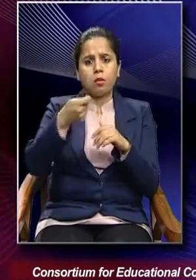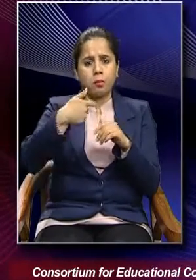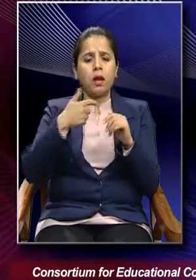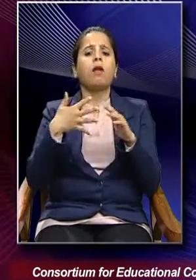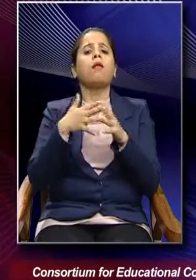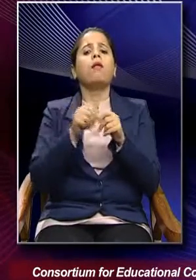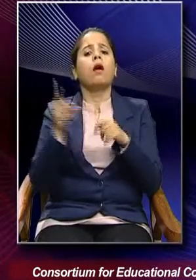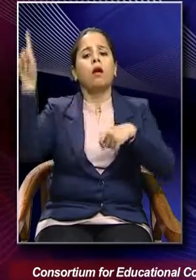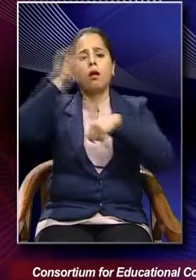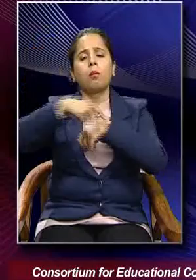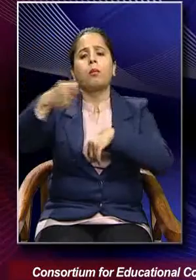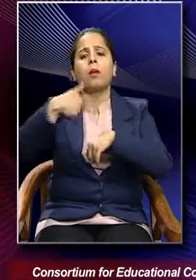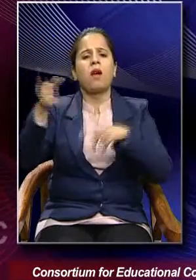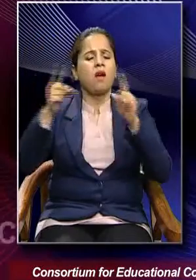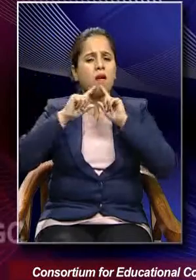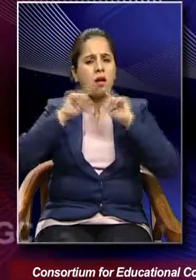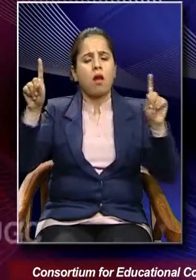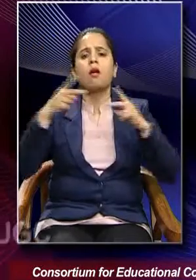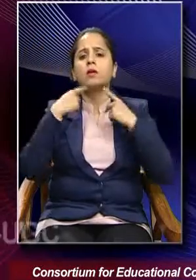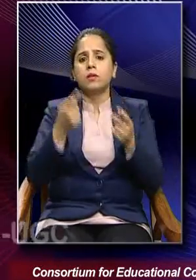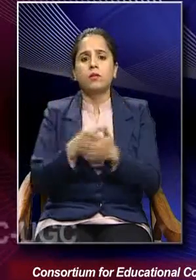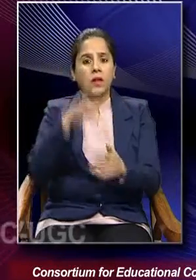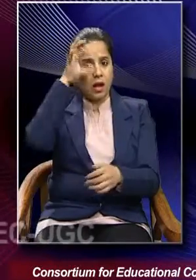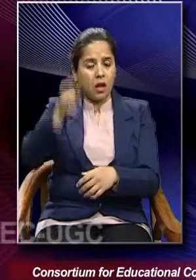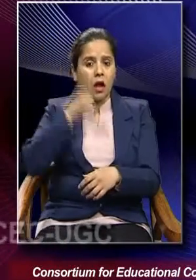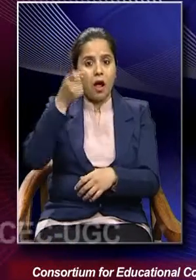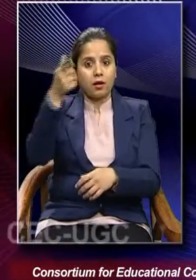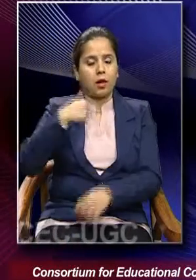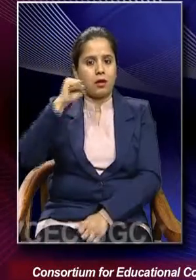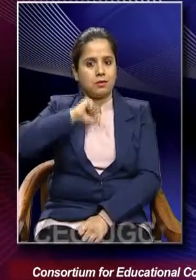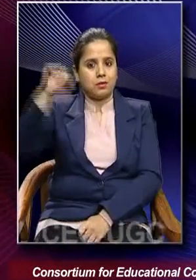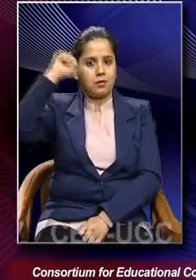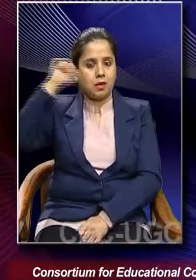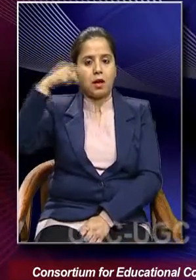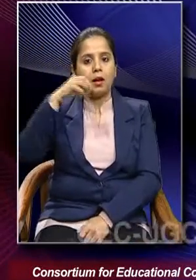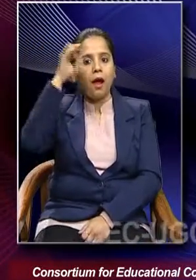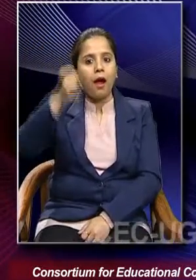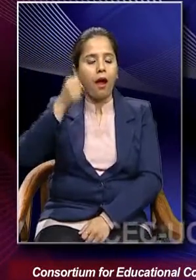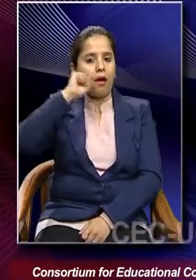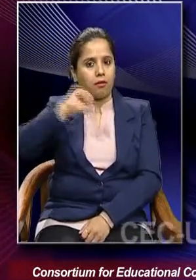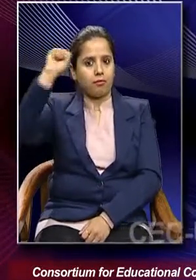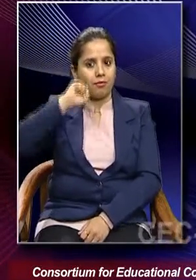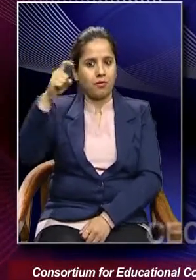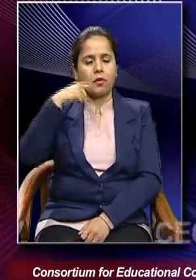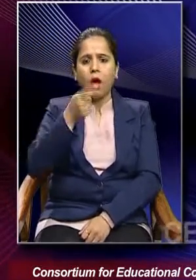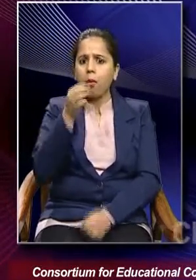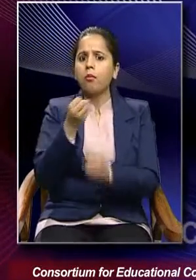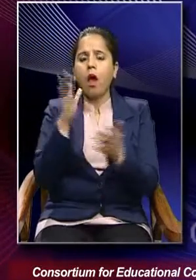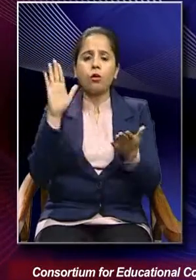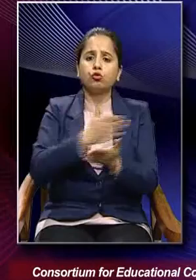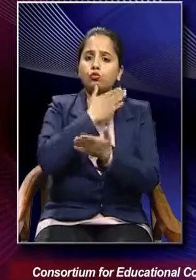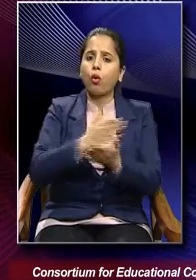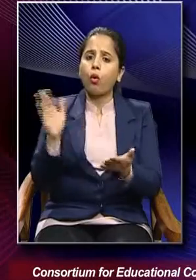wages and they shouted the slogan, Gandhi Maharaj Ki Jai. There were a number of folk songs